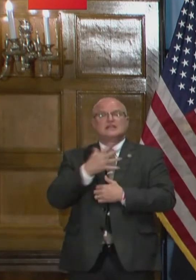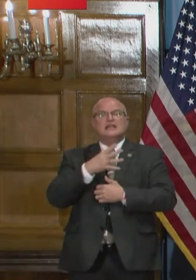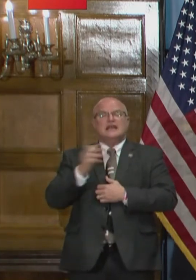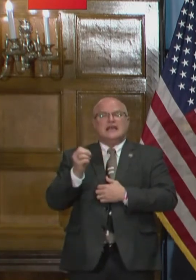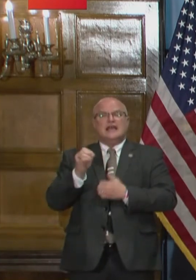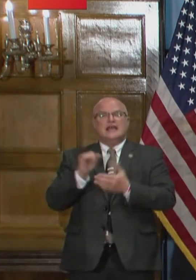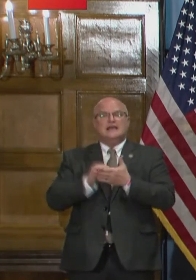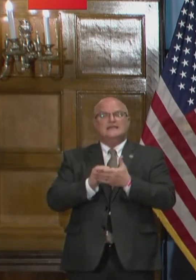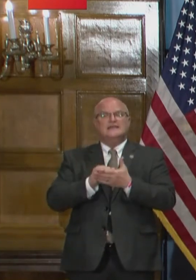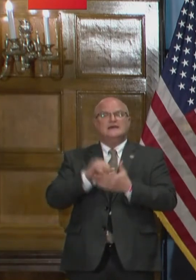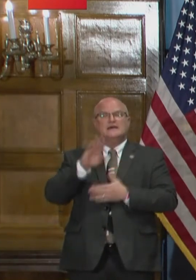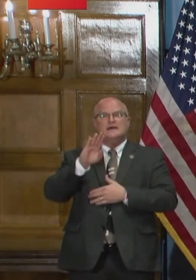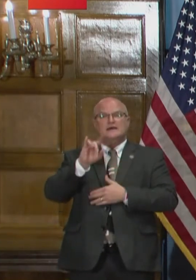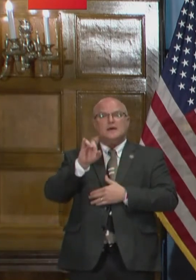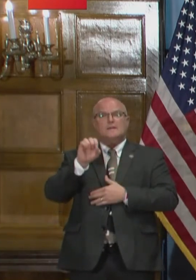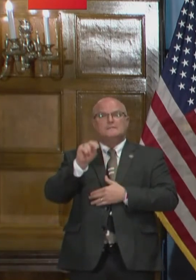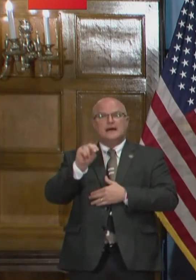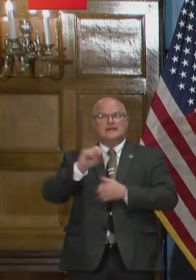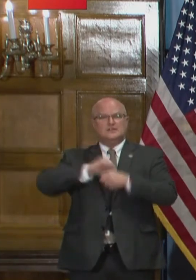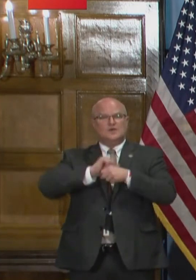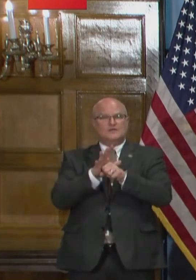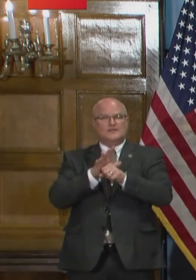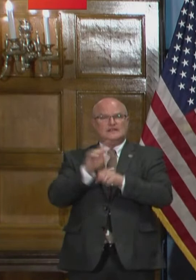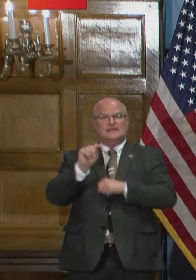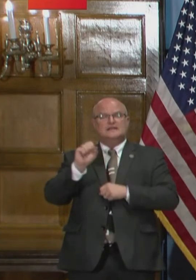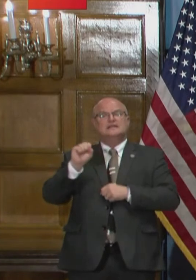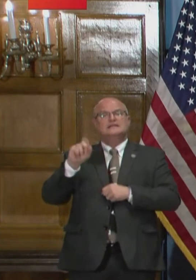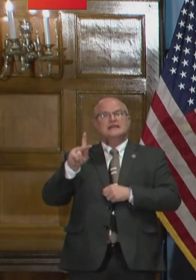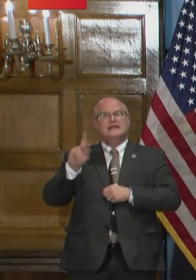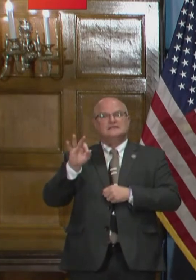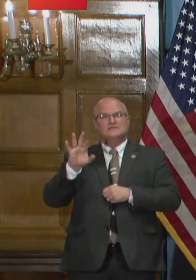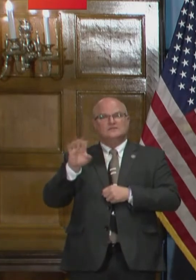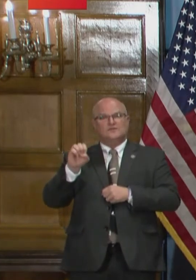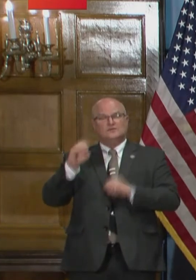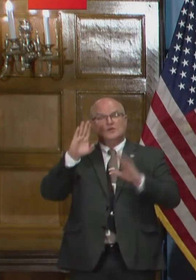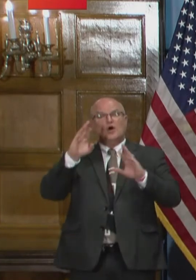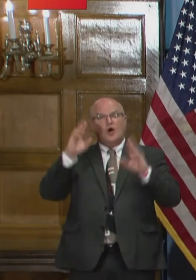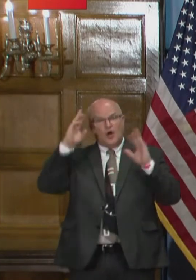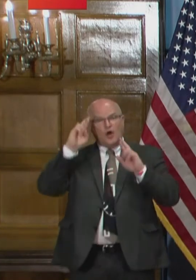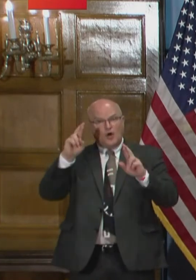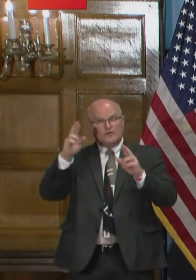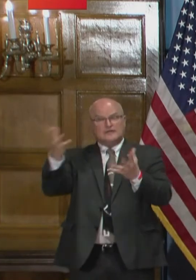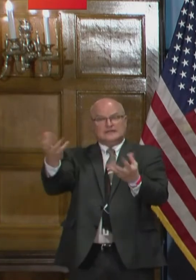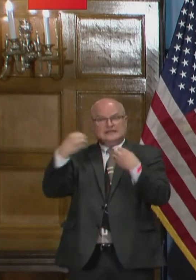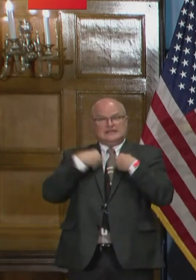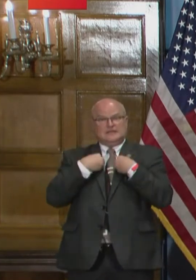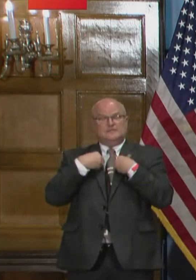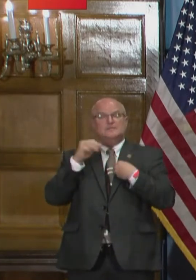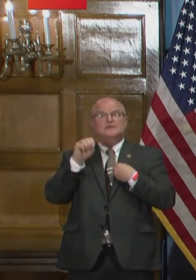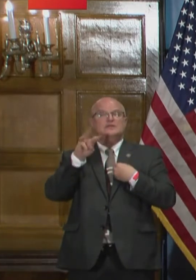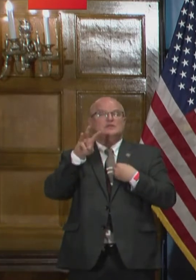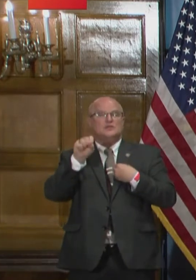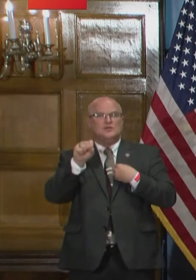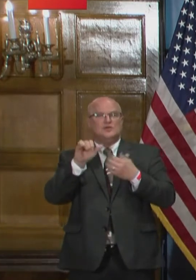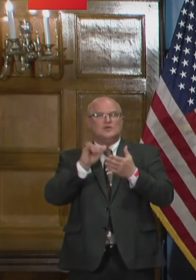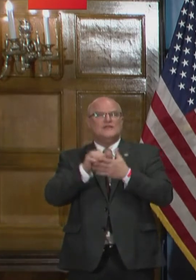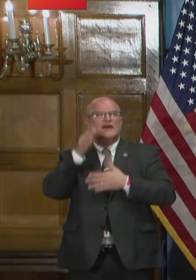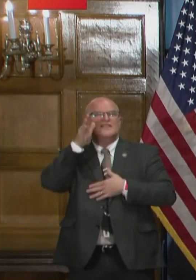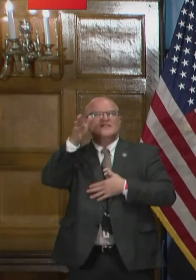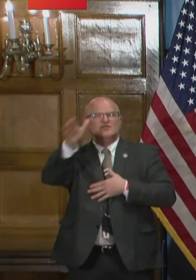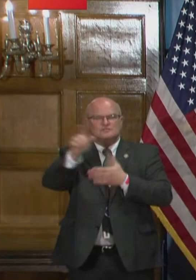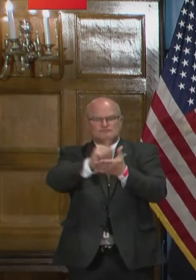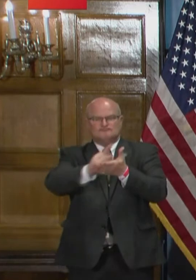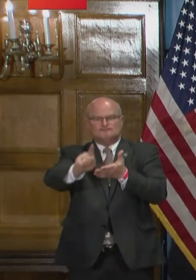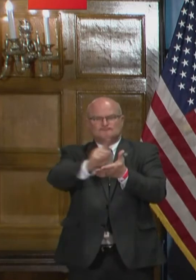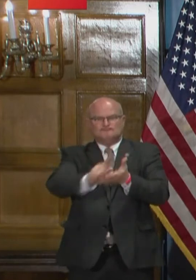the Biden Coronavirus Task Force, in which I expect to receive some news about what is the future weeks